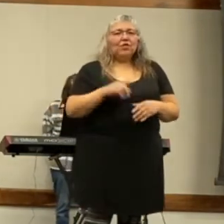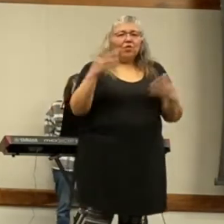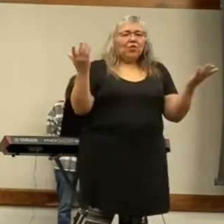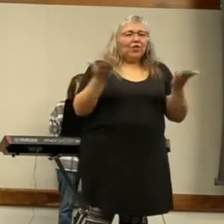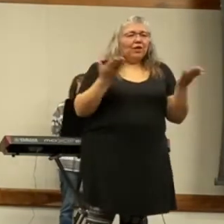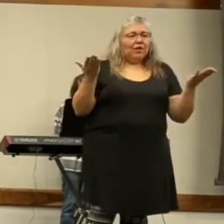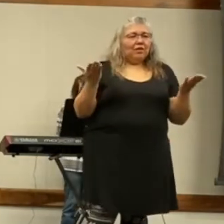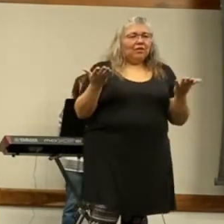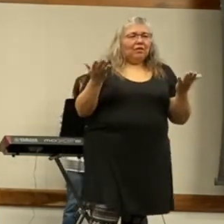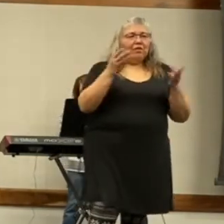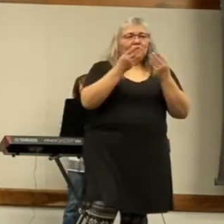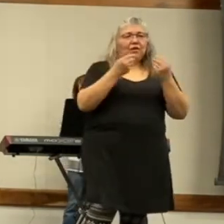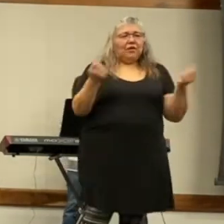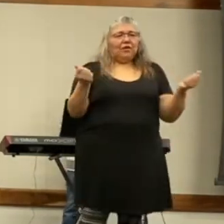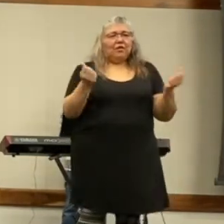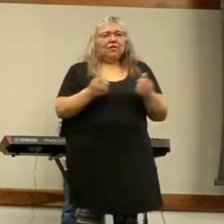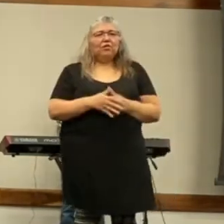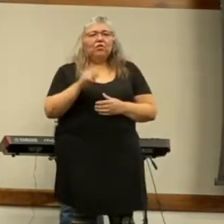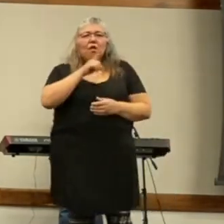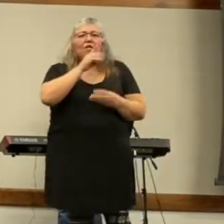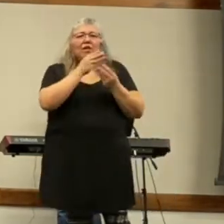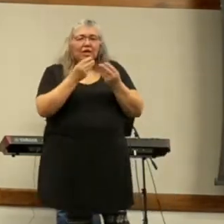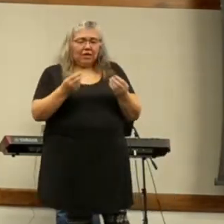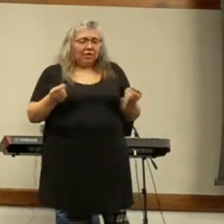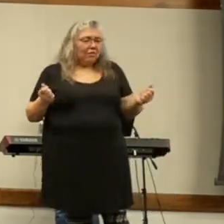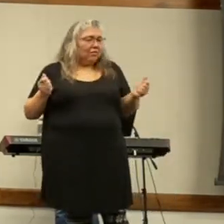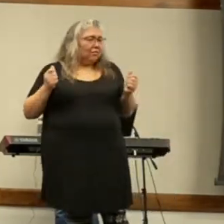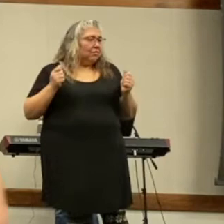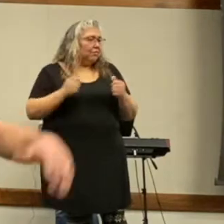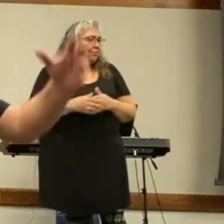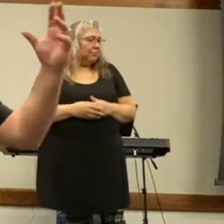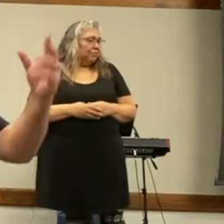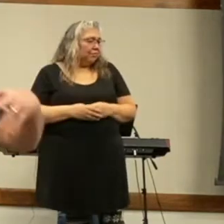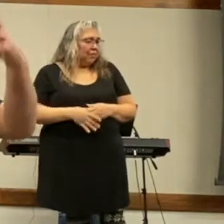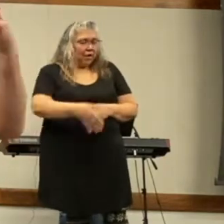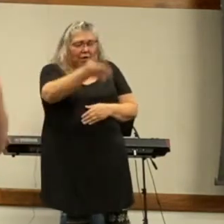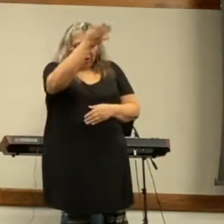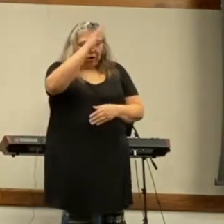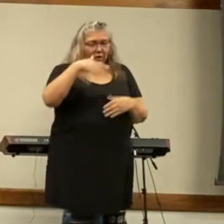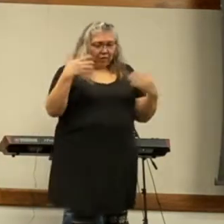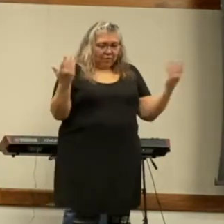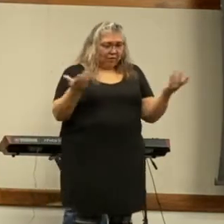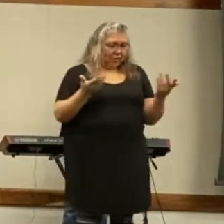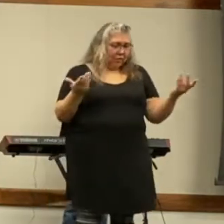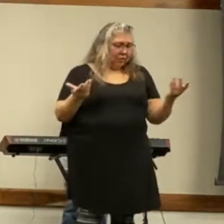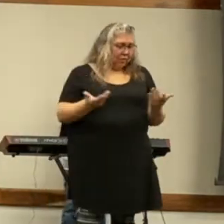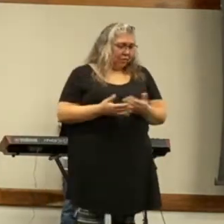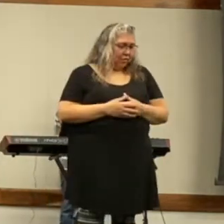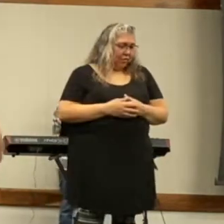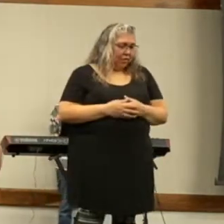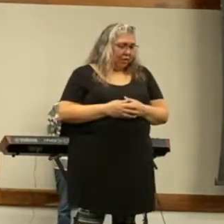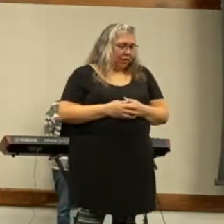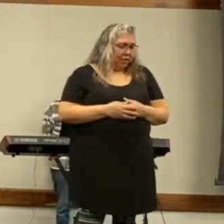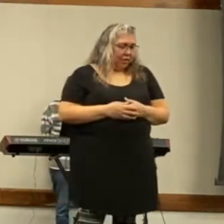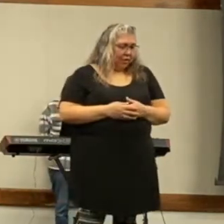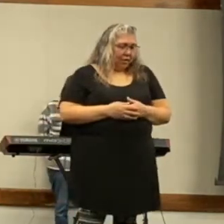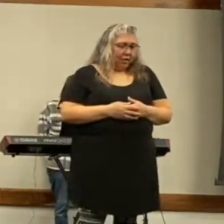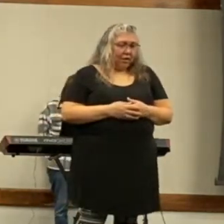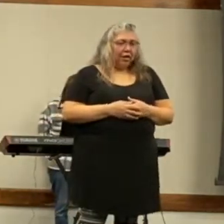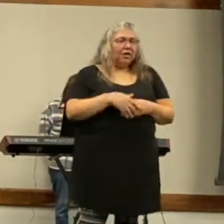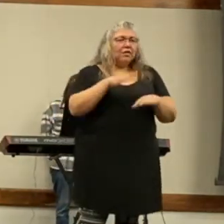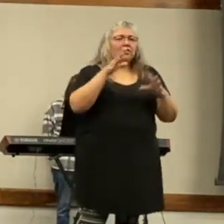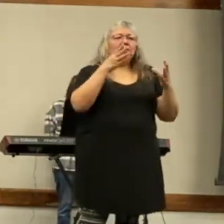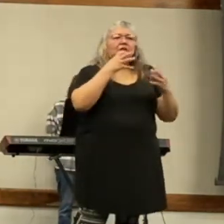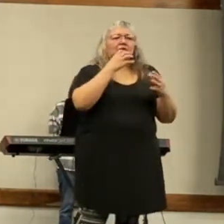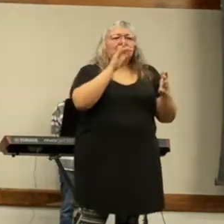healed. You are healed. God is here. He is here. He's touching you right